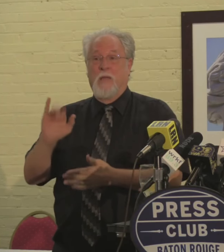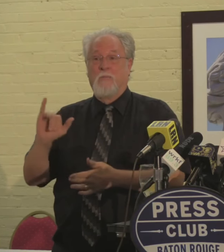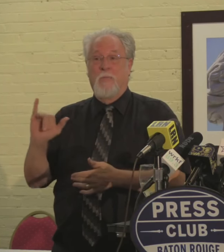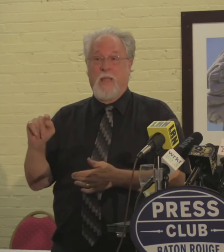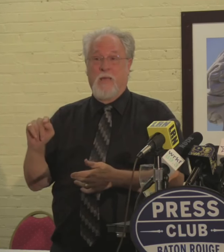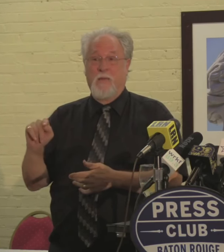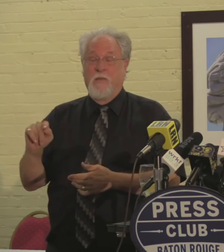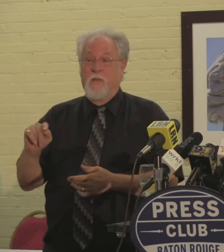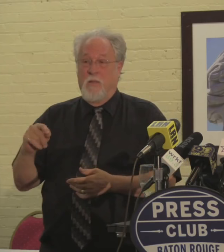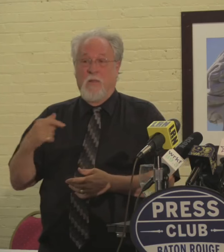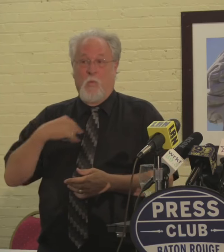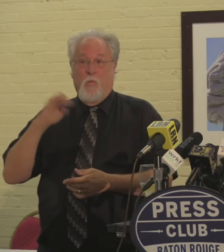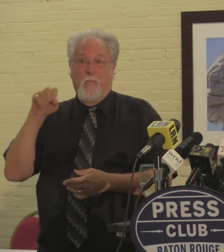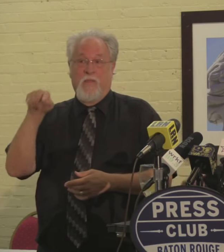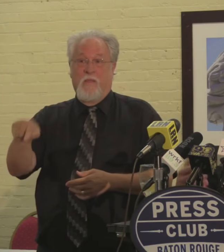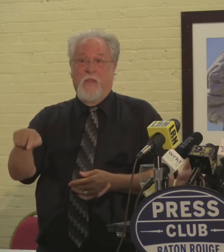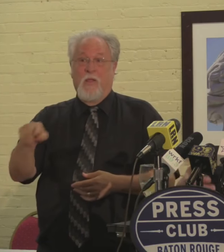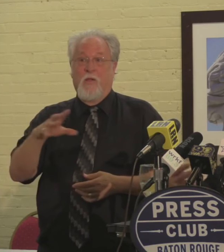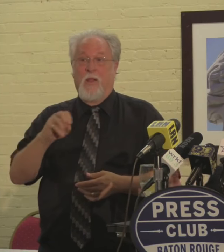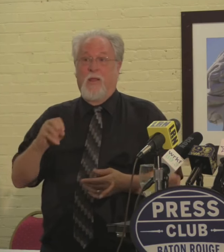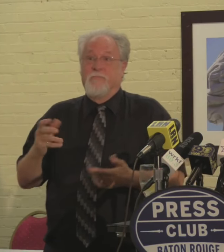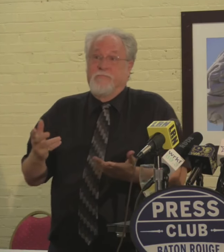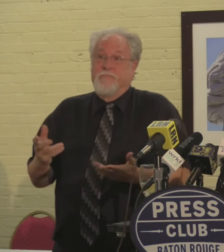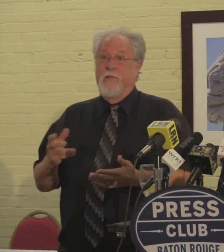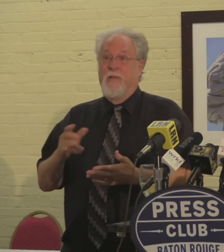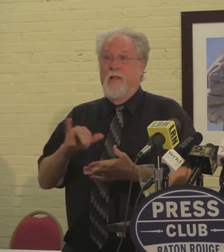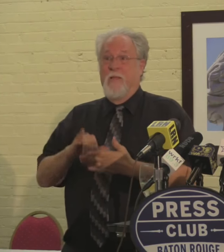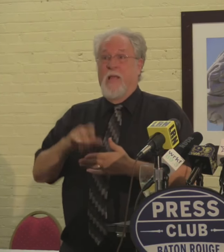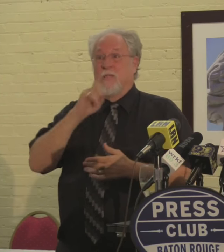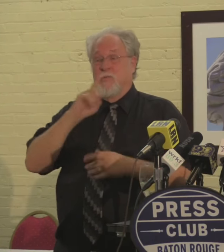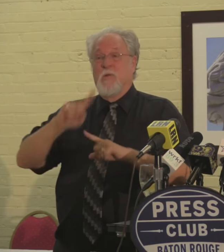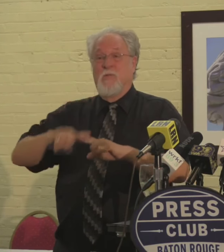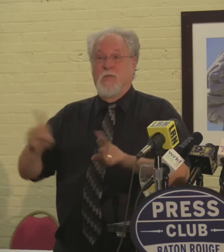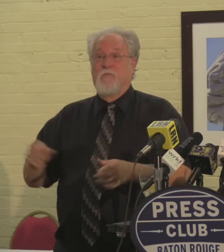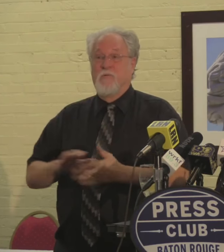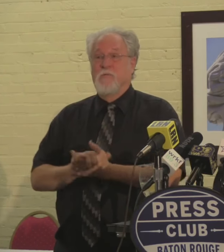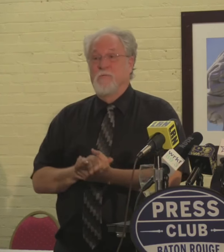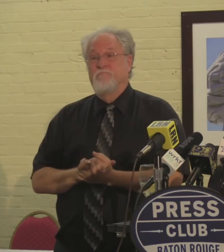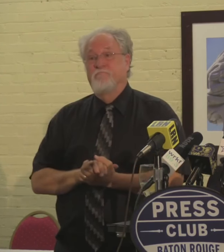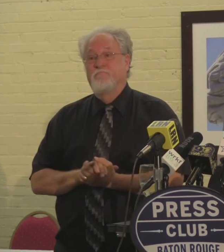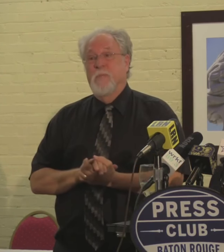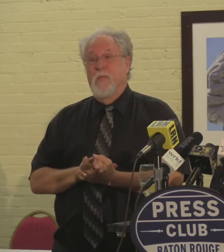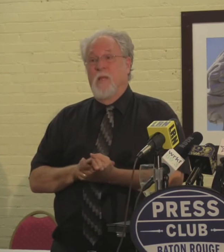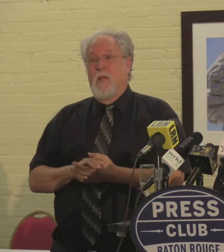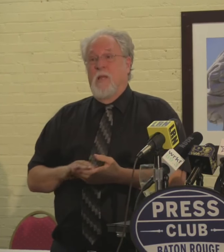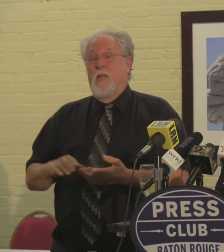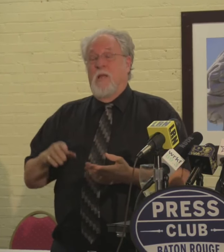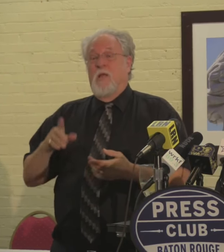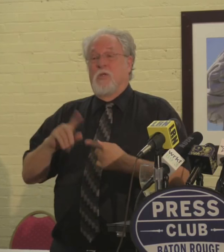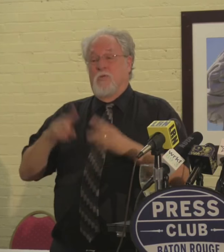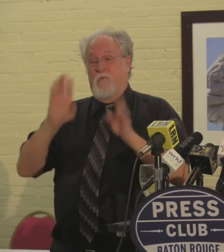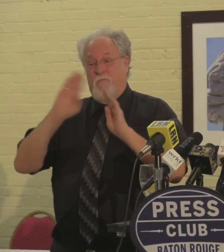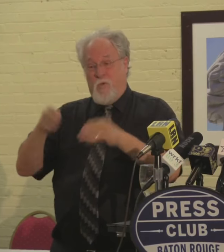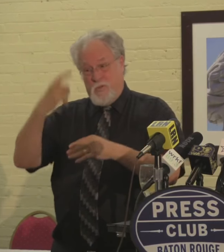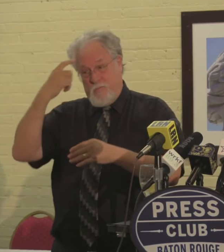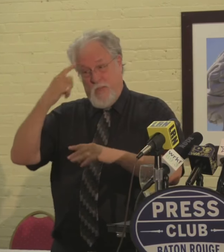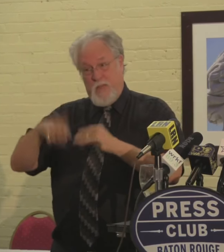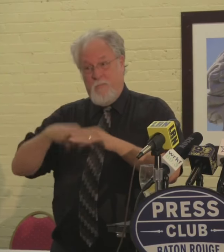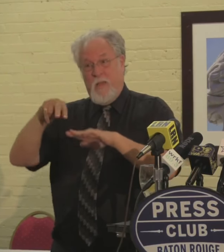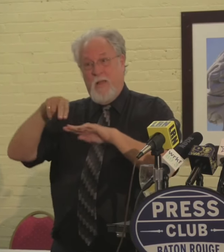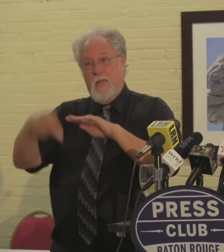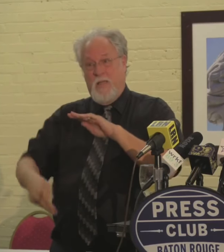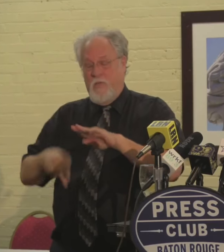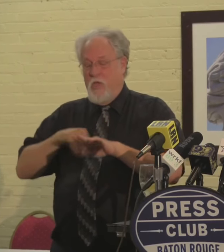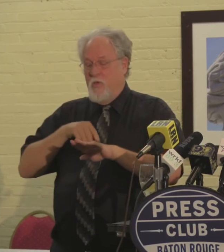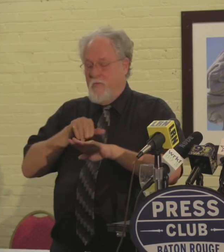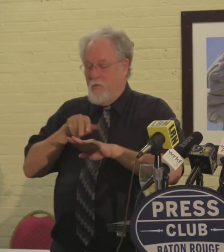we're going to be there, and that really is the difference. I guess sometimes in order to focus your mind about a cliff, your